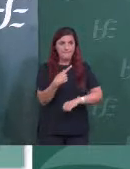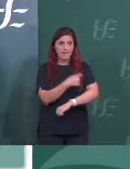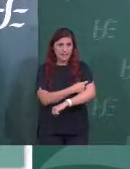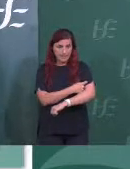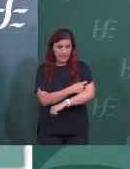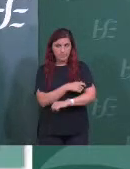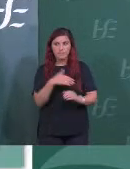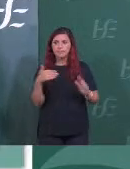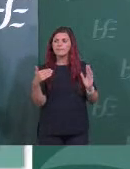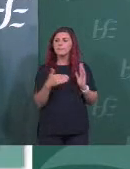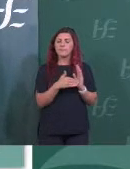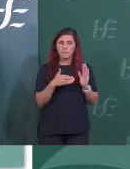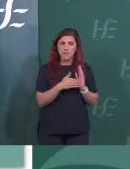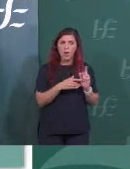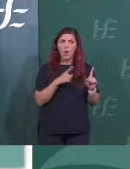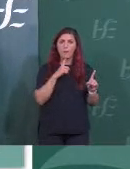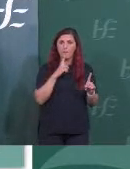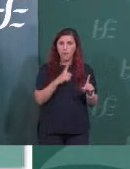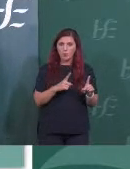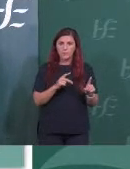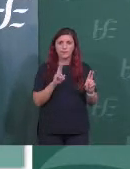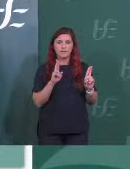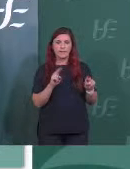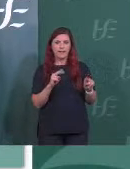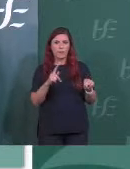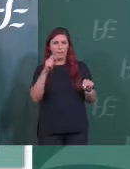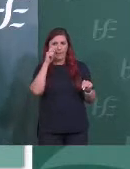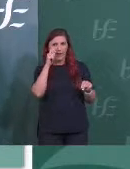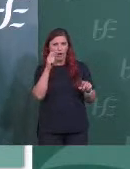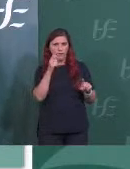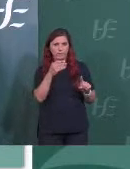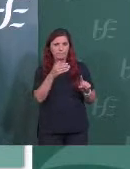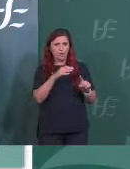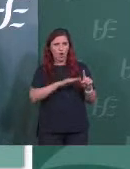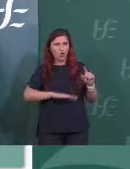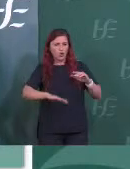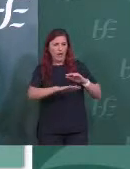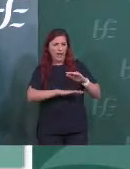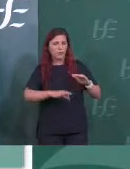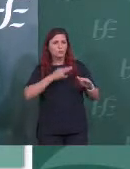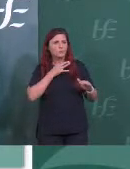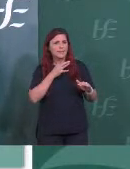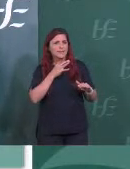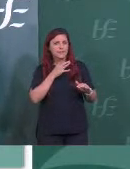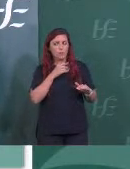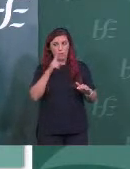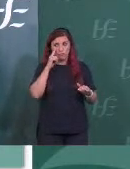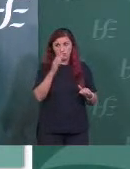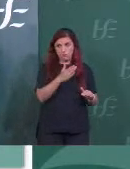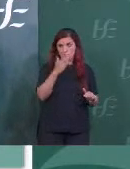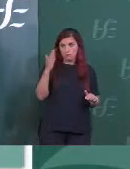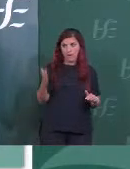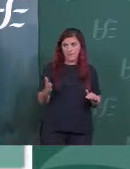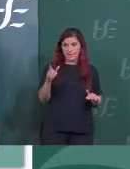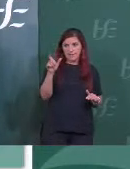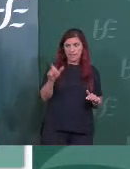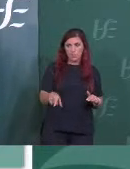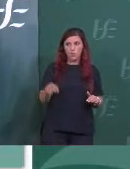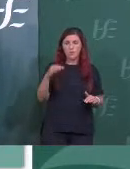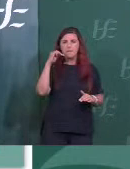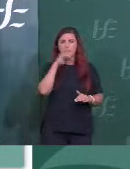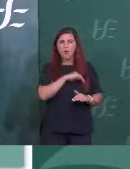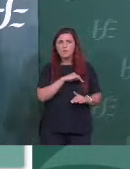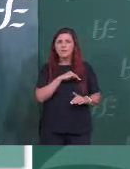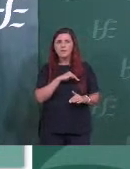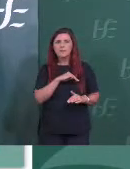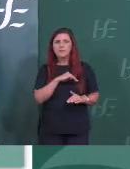about vaccine effectiveness if we don't consider the underlying vaccination risk rate. So if you look at the right-hand side, what really matters is what